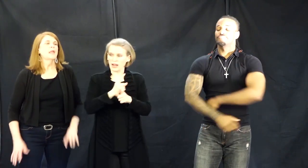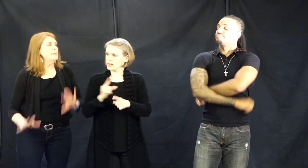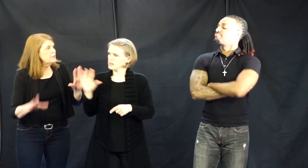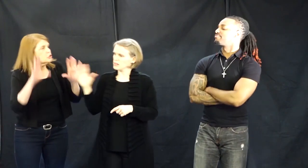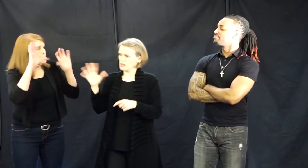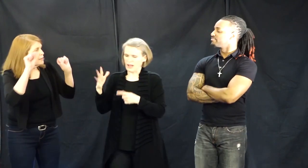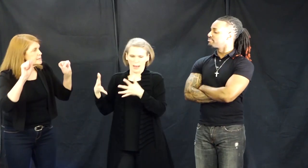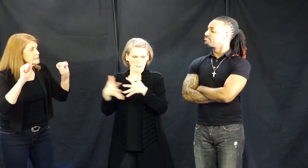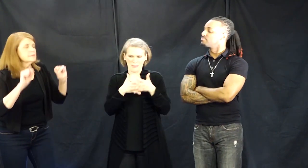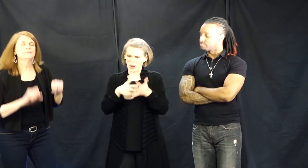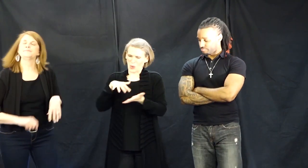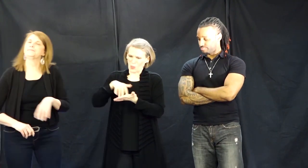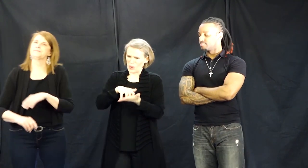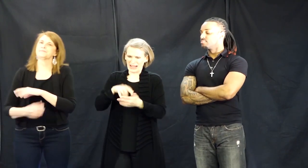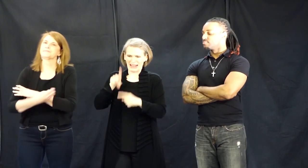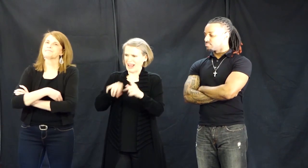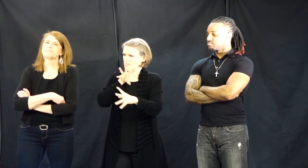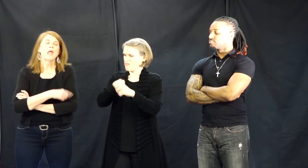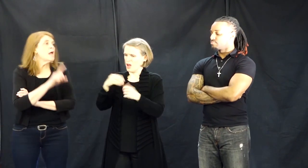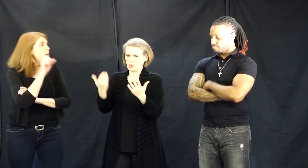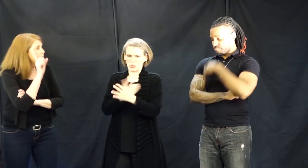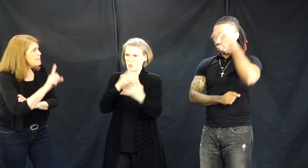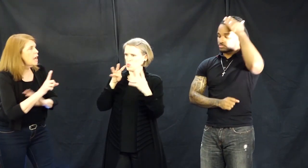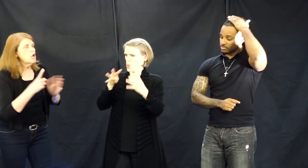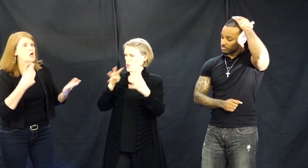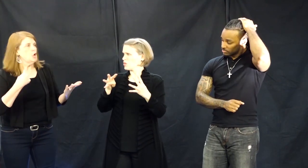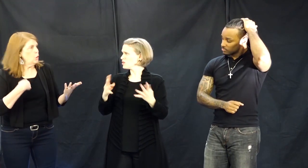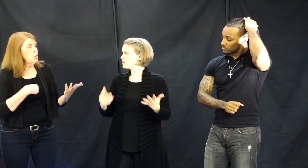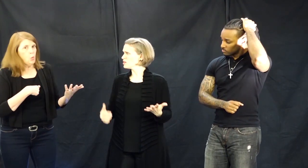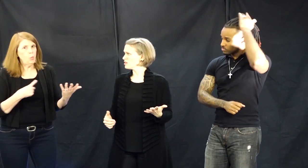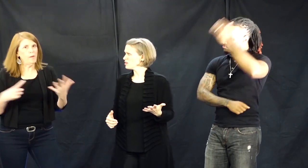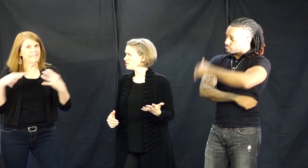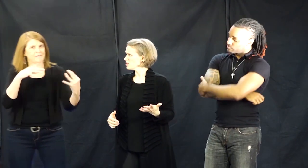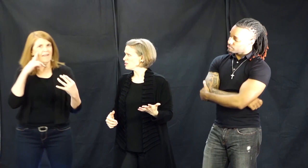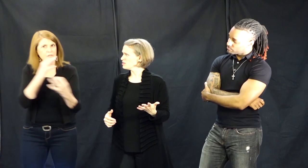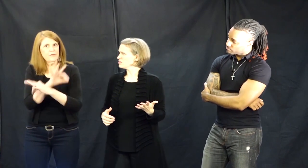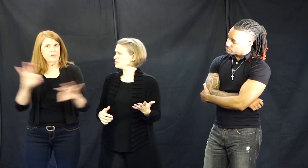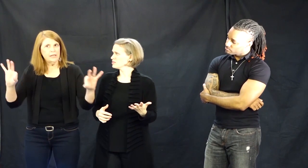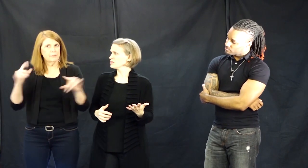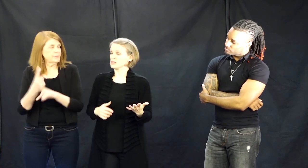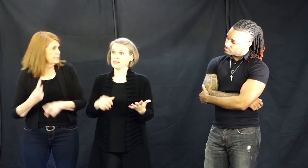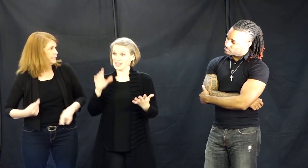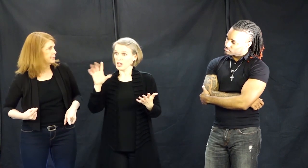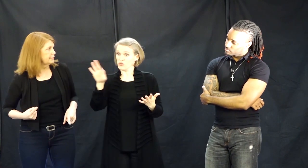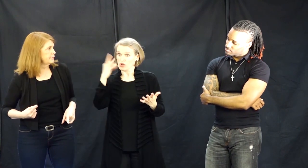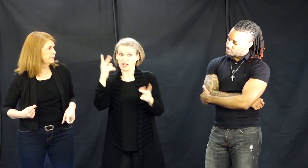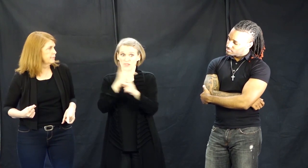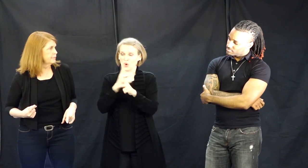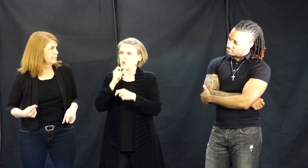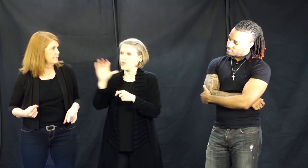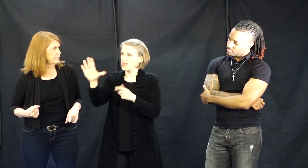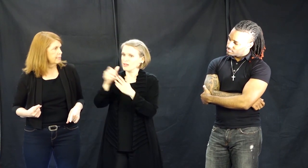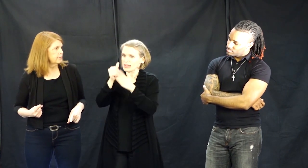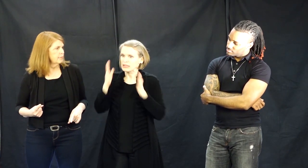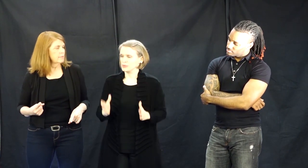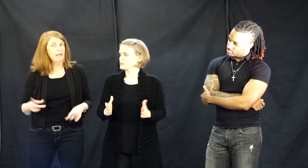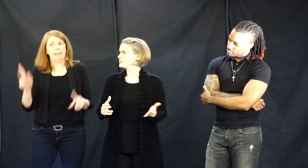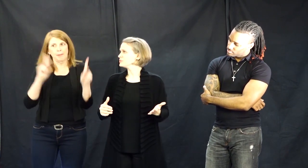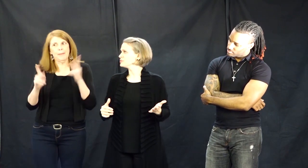to start another fight. But, sir, do we not fight for freedom? Sure, when the French figure out who's gonna lead them. The people are leading. The people